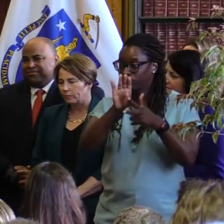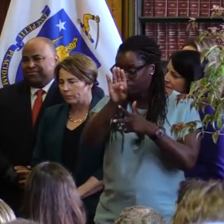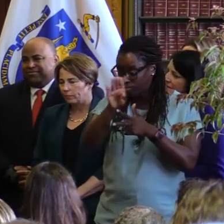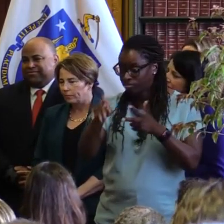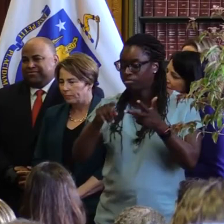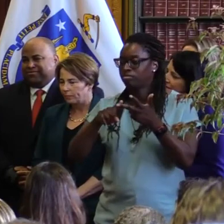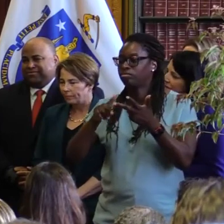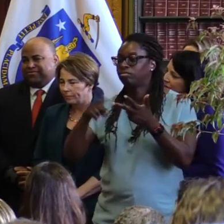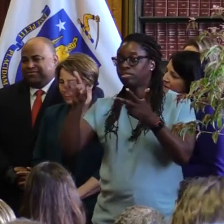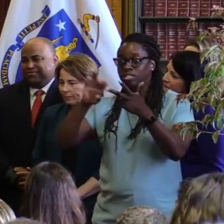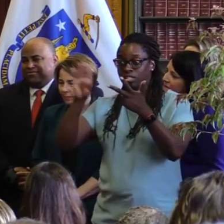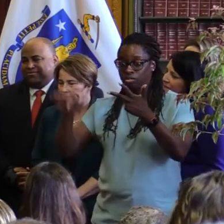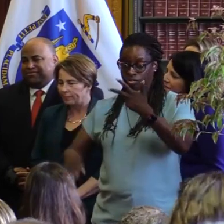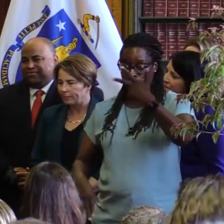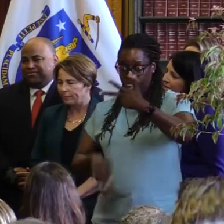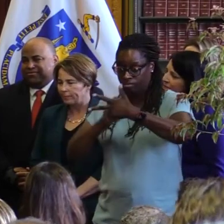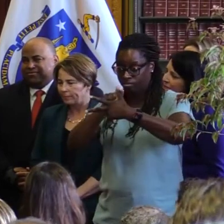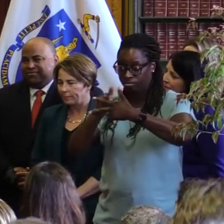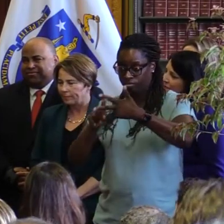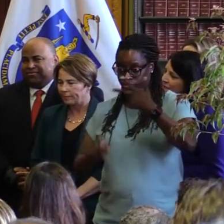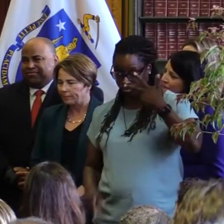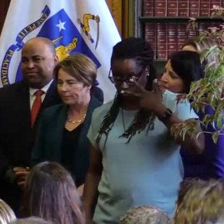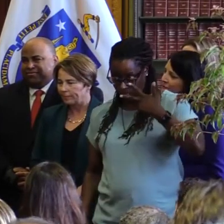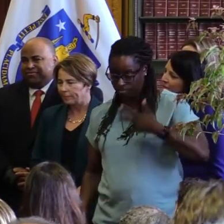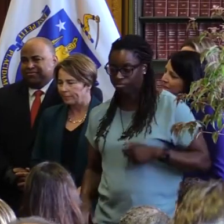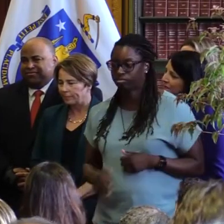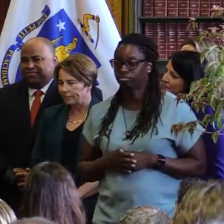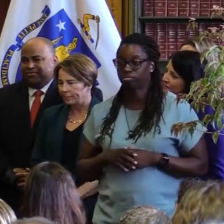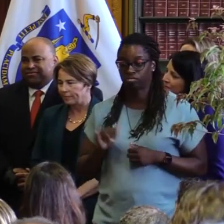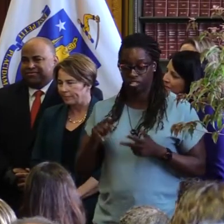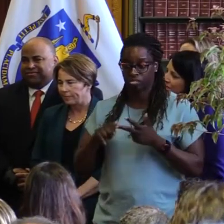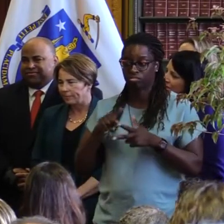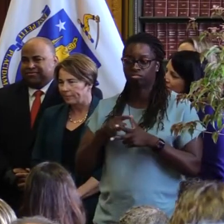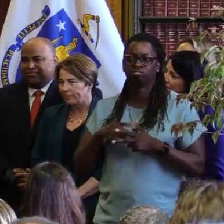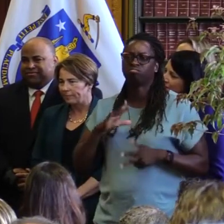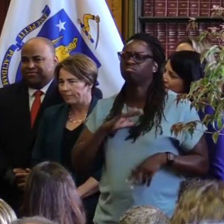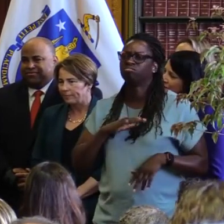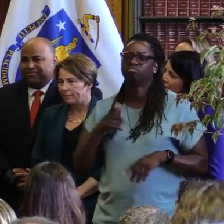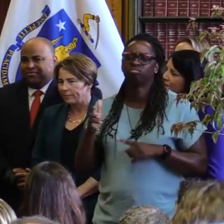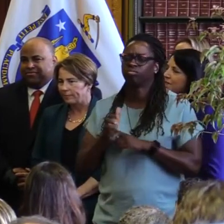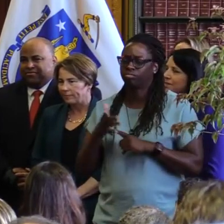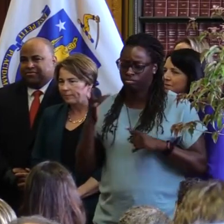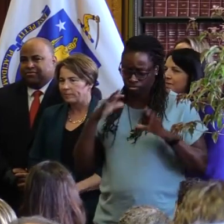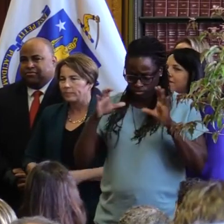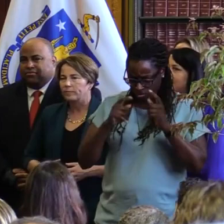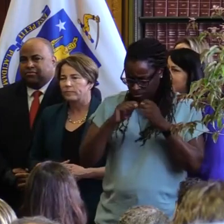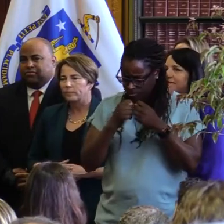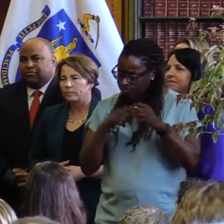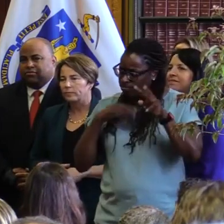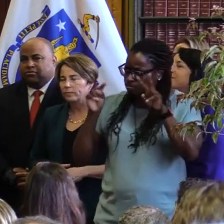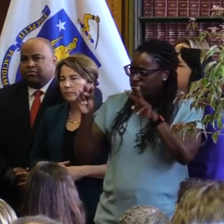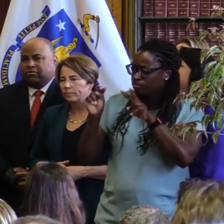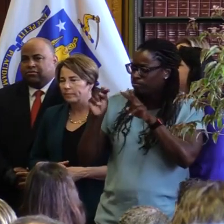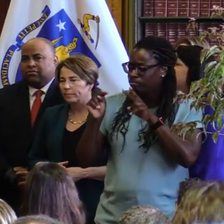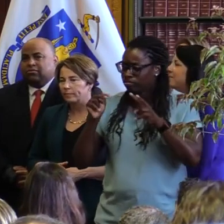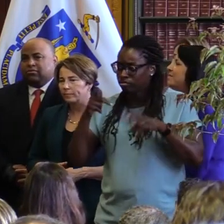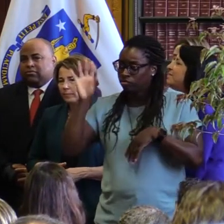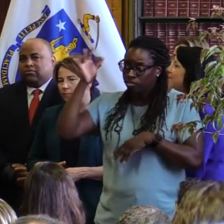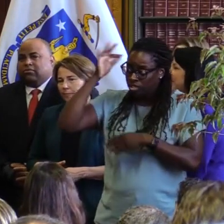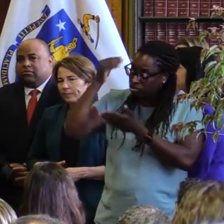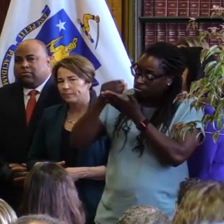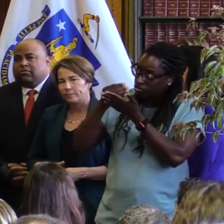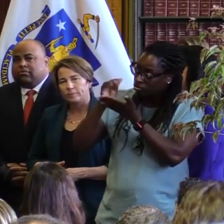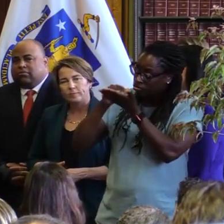excited that it will put us in a position to compete for billions of dollars in federal funding. When I say us,